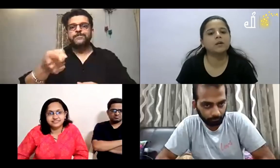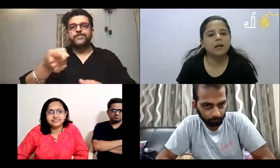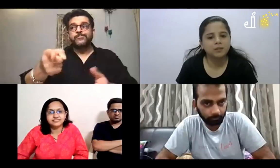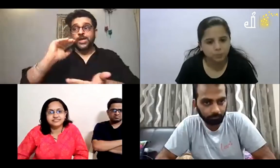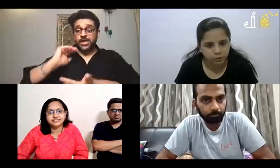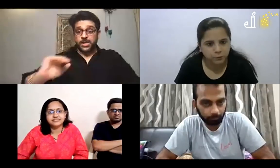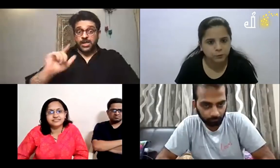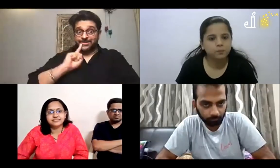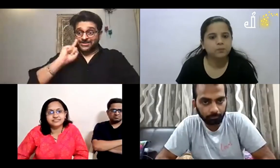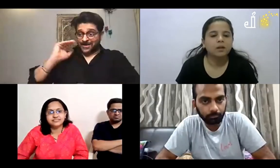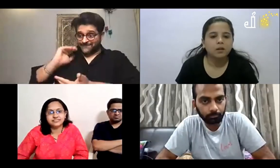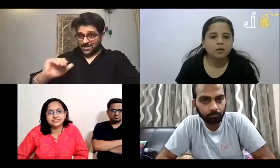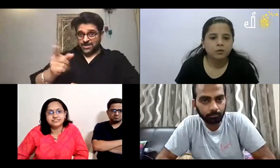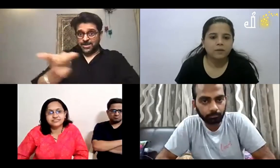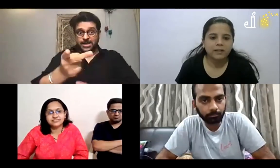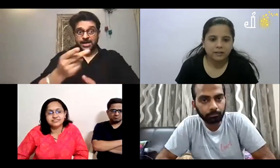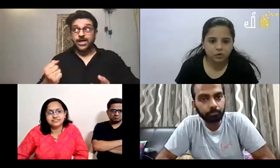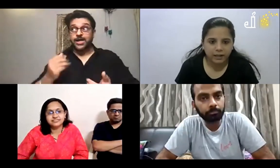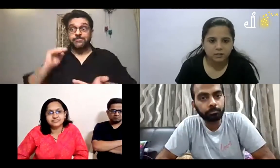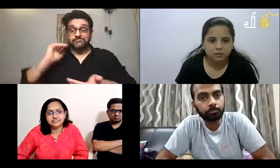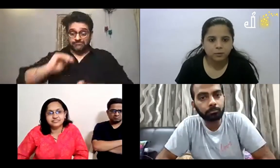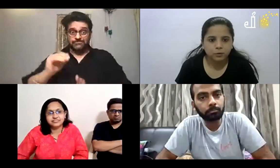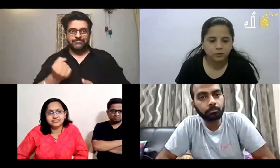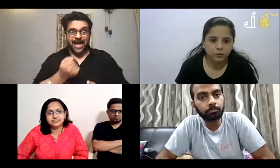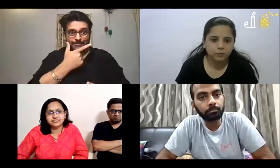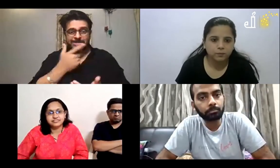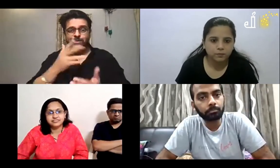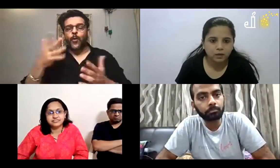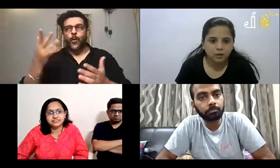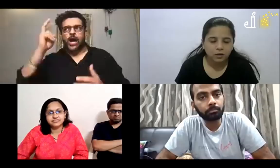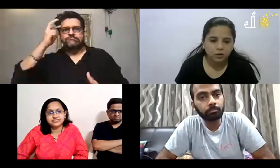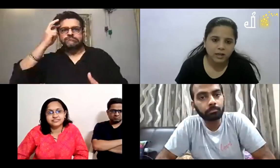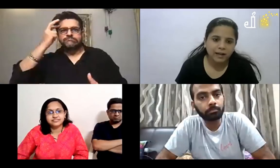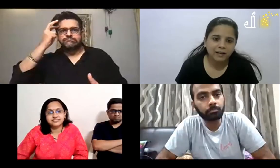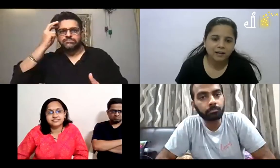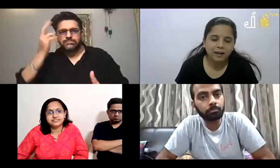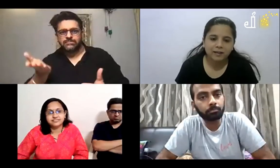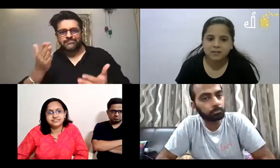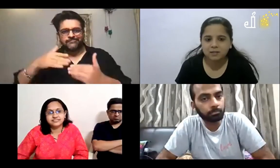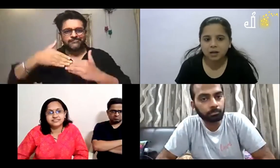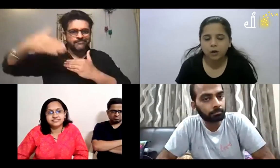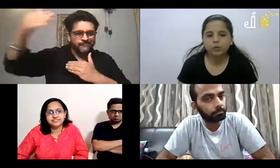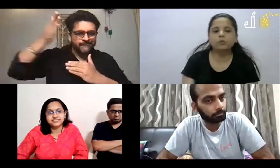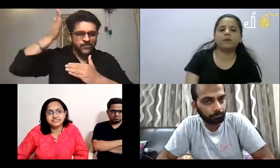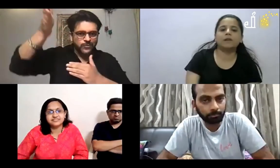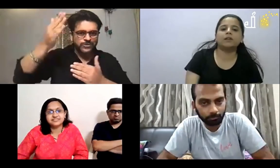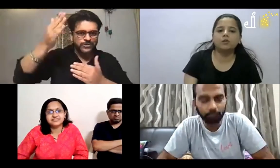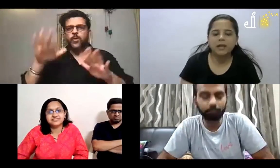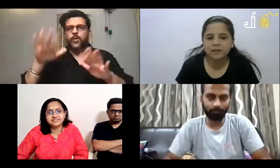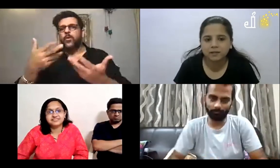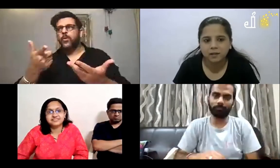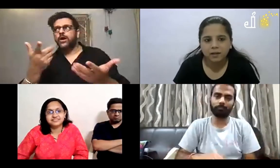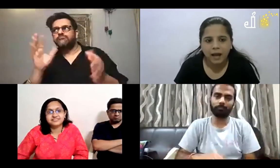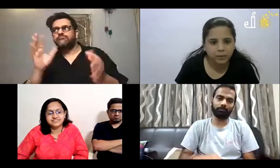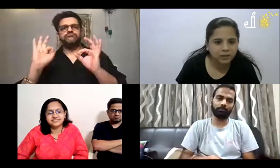would like to ask both of you. You have a deaf child, both of you. Your child is, how do you feel that your